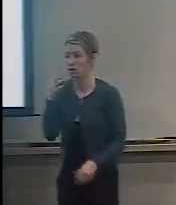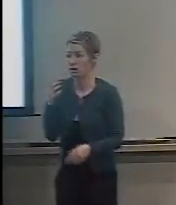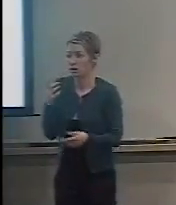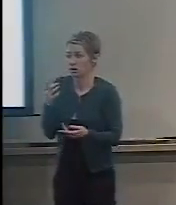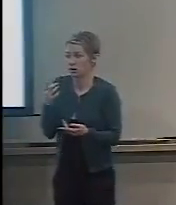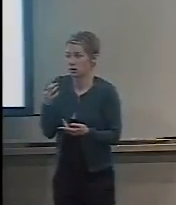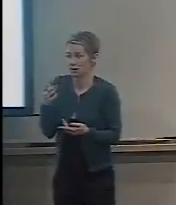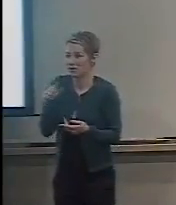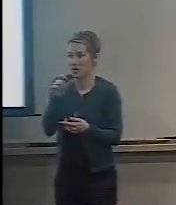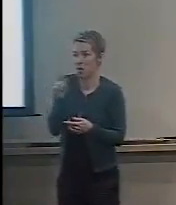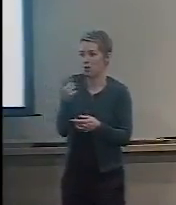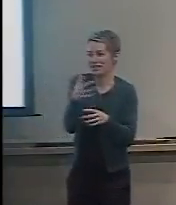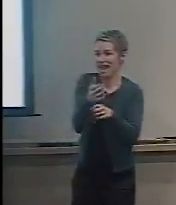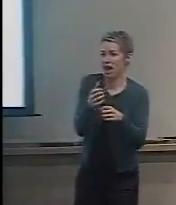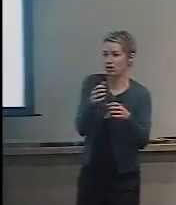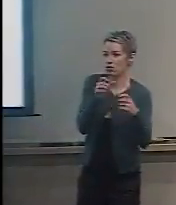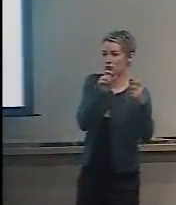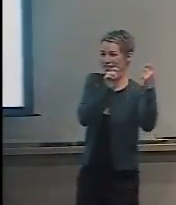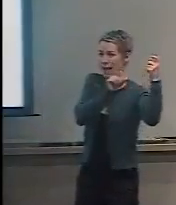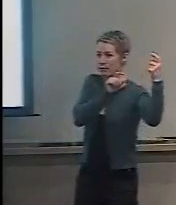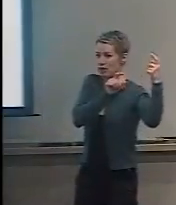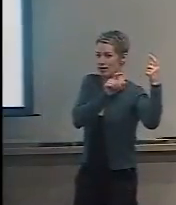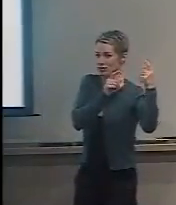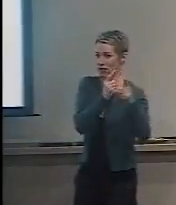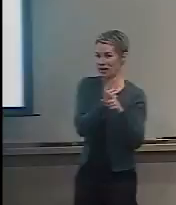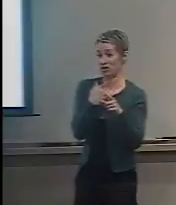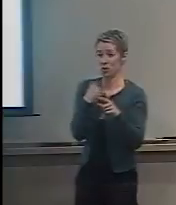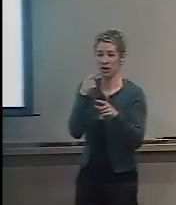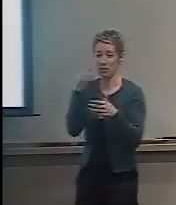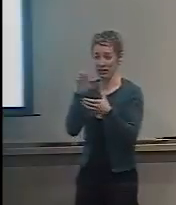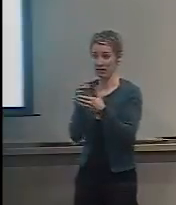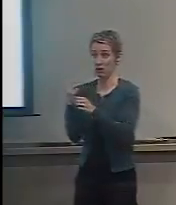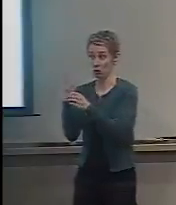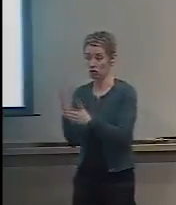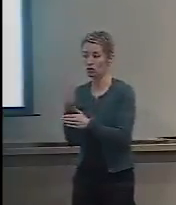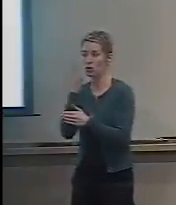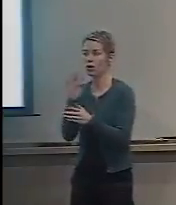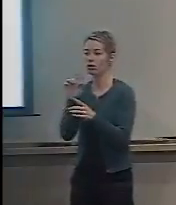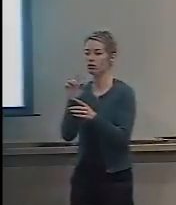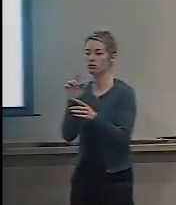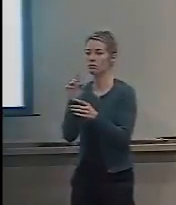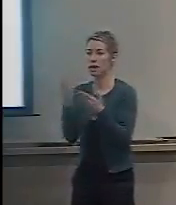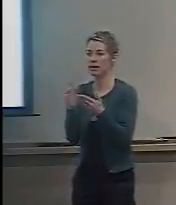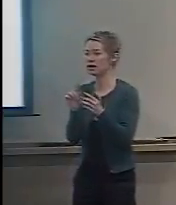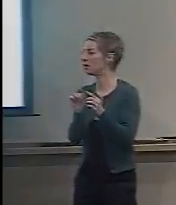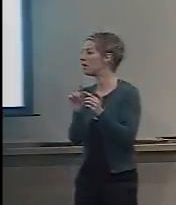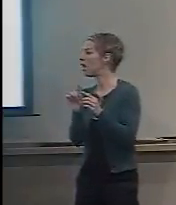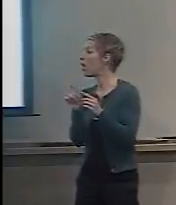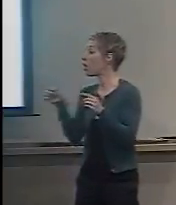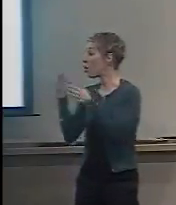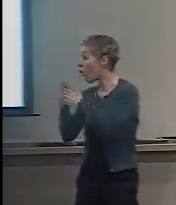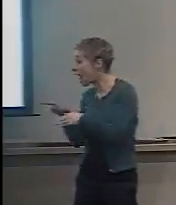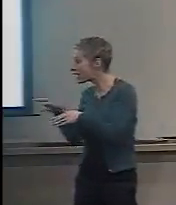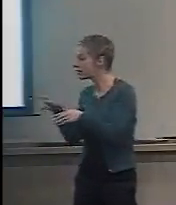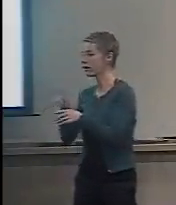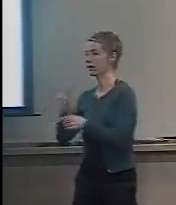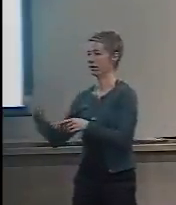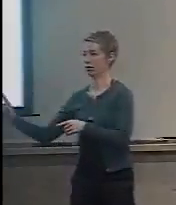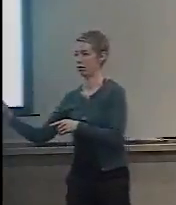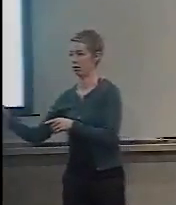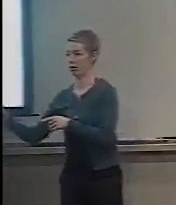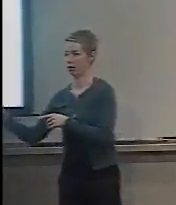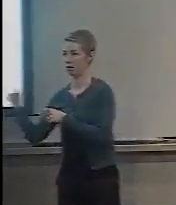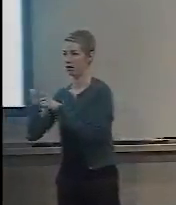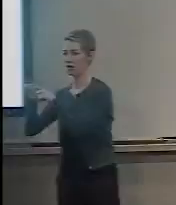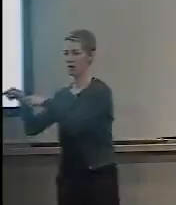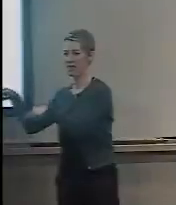You don't get reception. So we believe that the users would be willing to perhaps go find a quiet place where there's less activity when they use